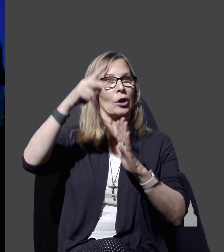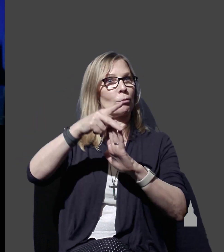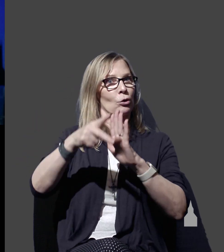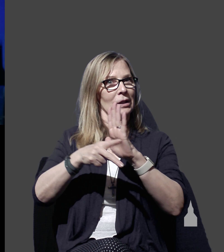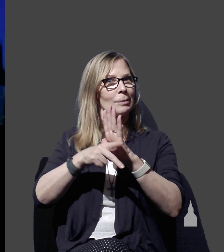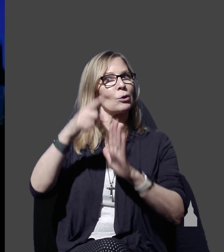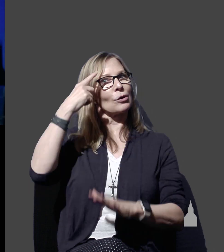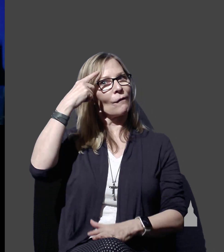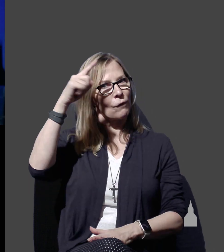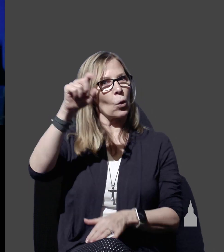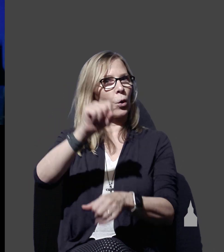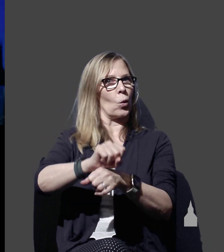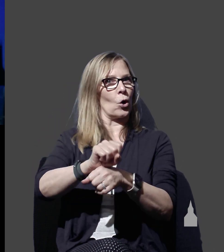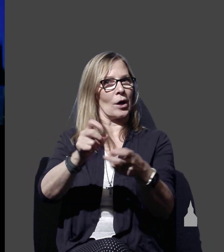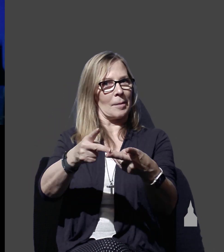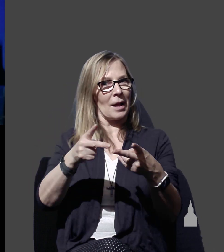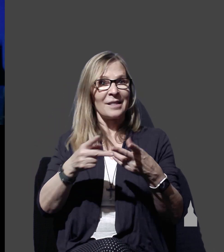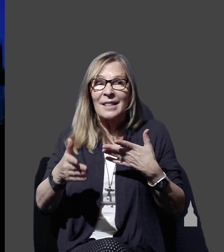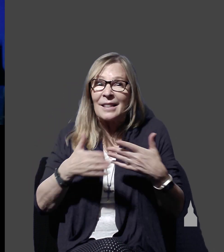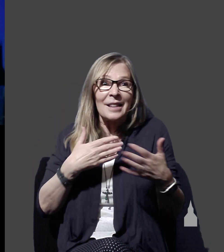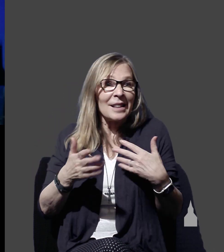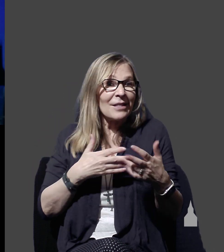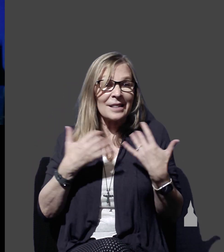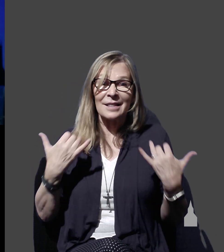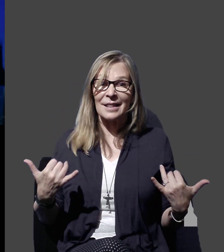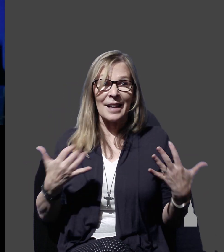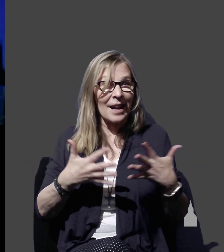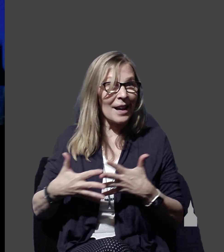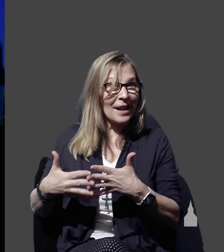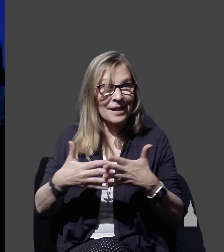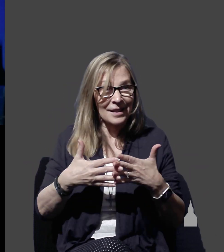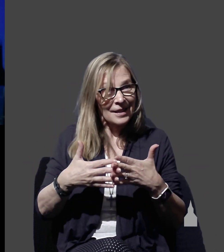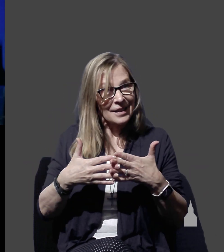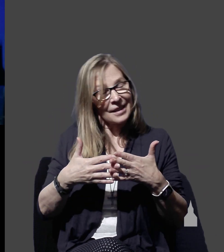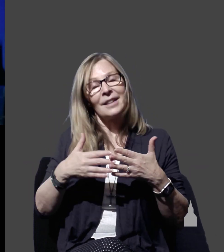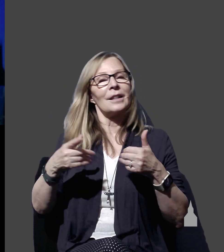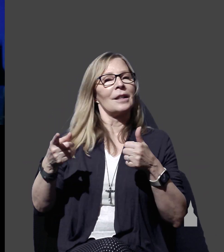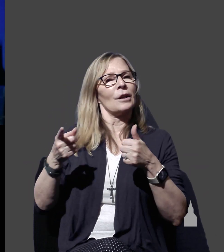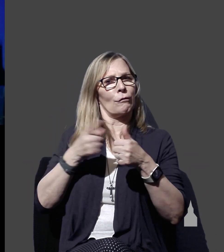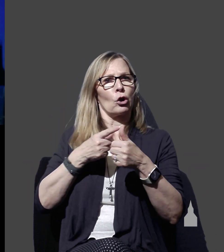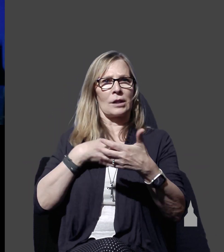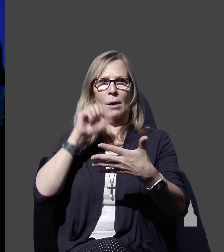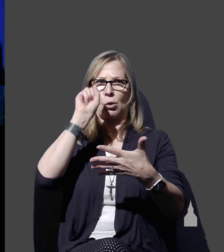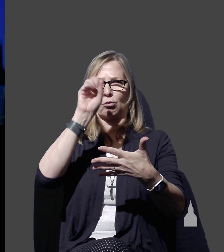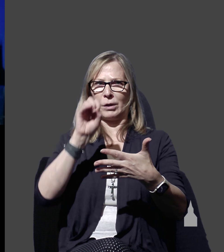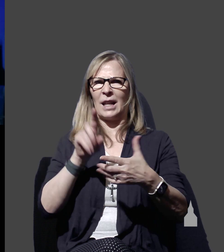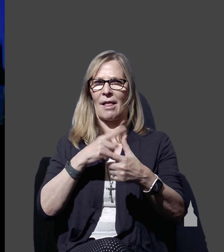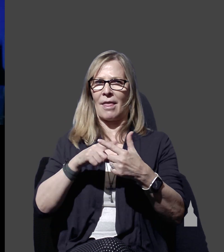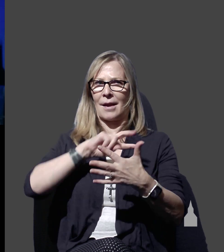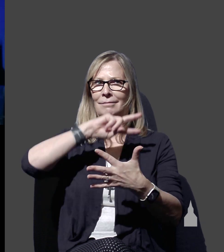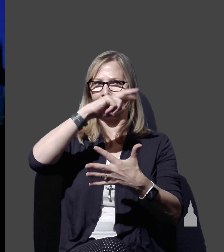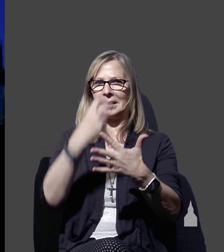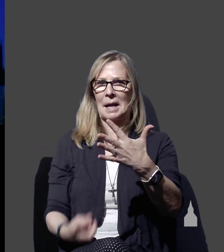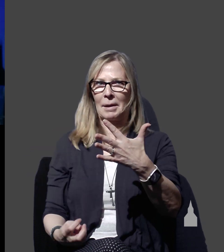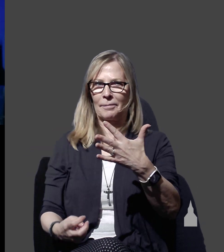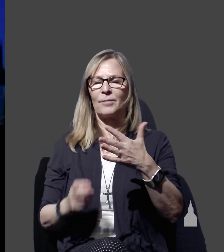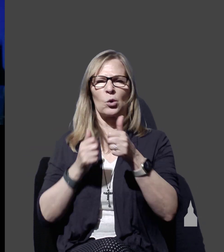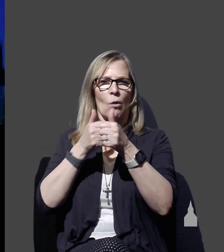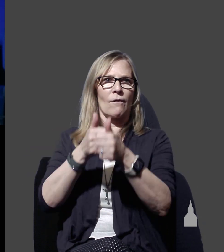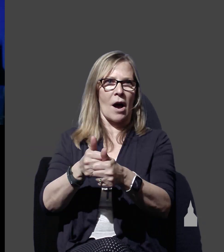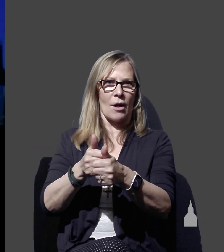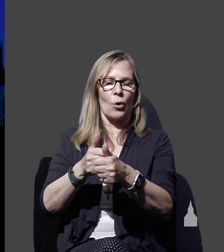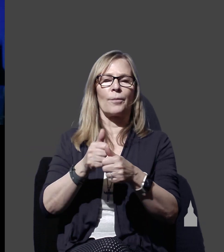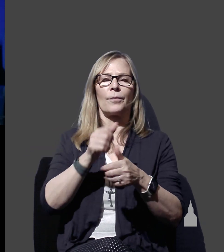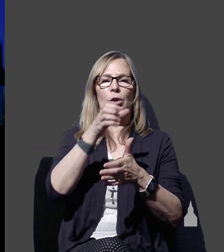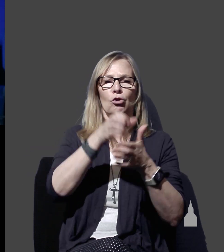principles for the workplace, even today in America. But first I'm going to read it, and then we'll begin to dive in. So follow along as I read